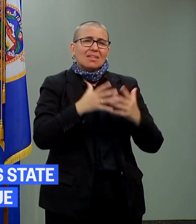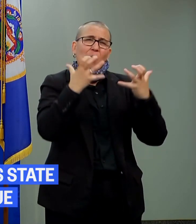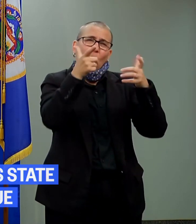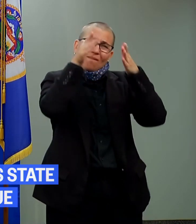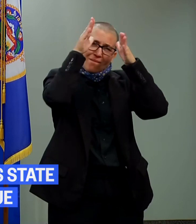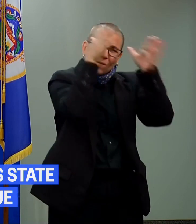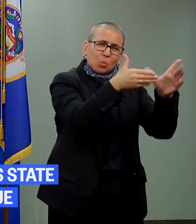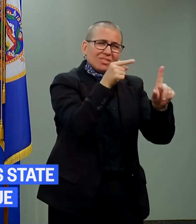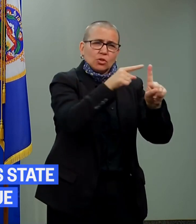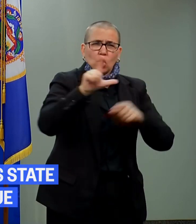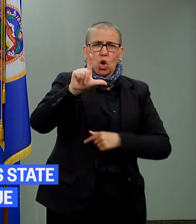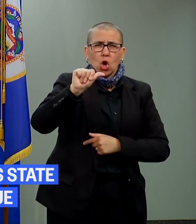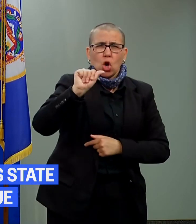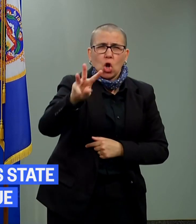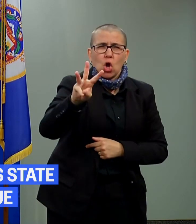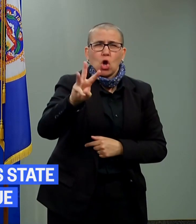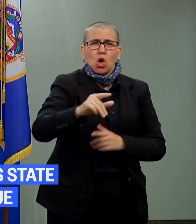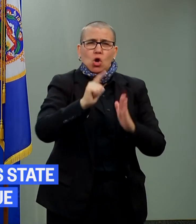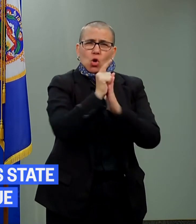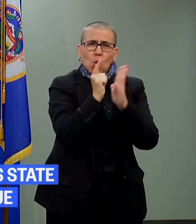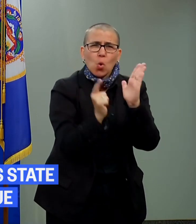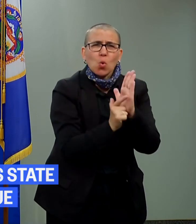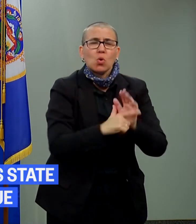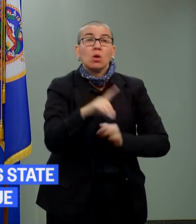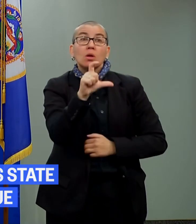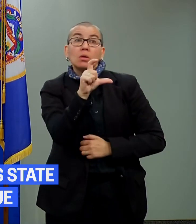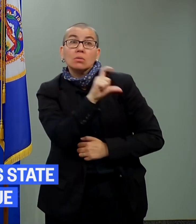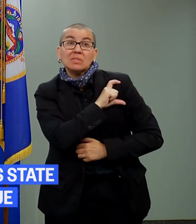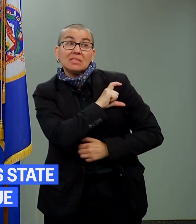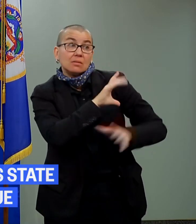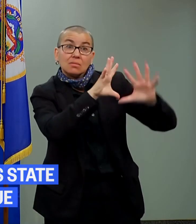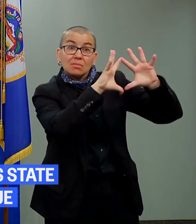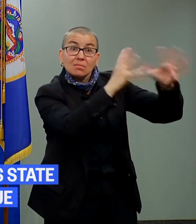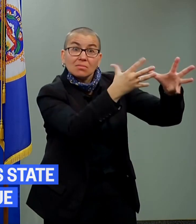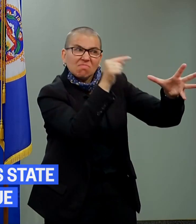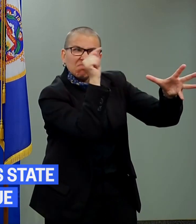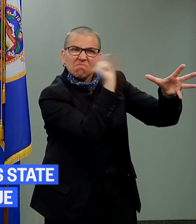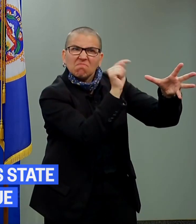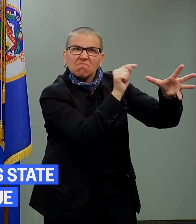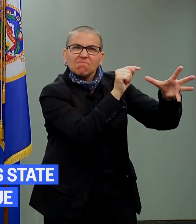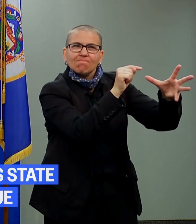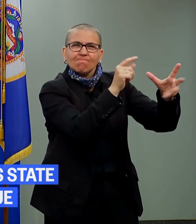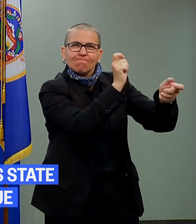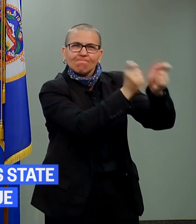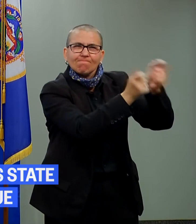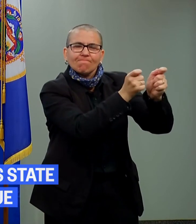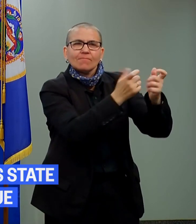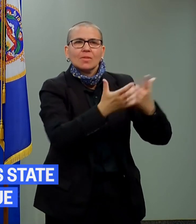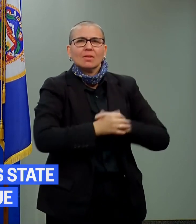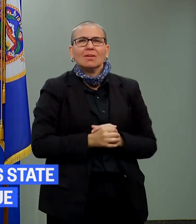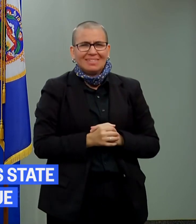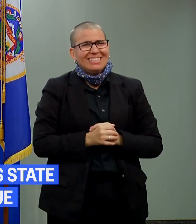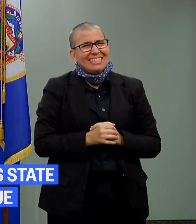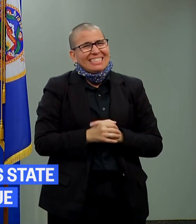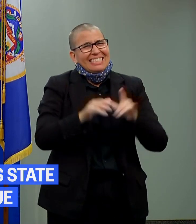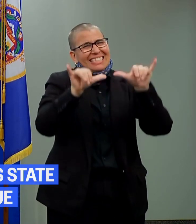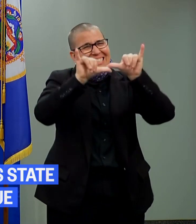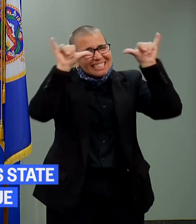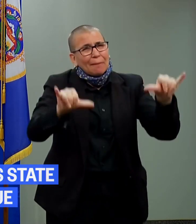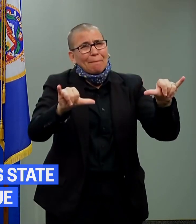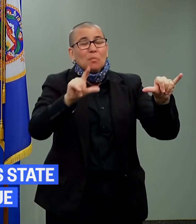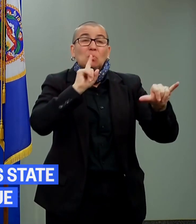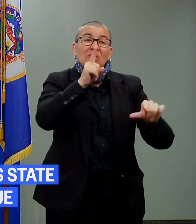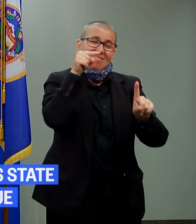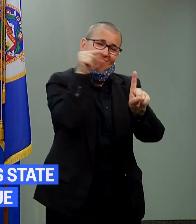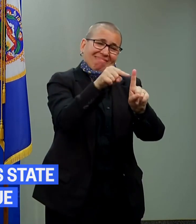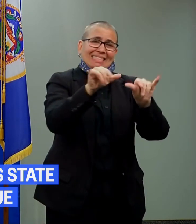precedents, the police union contracts, all of the things that make it so difficult to hold someone accountable when a life like